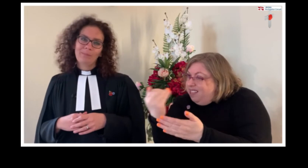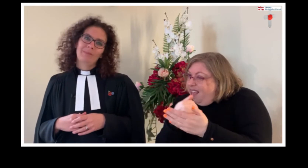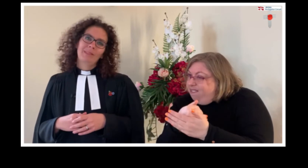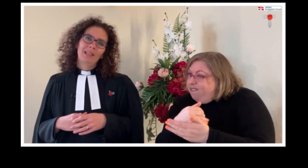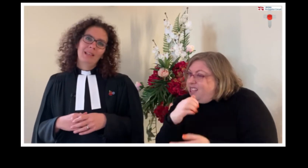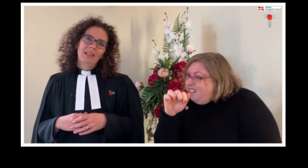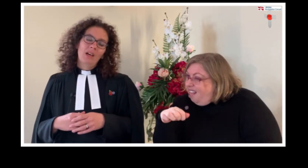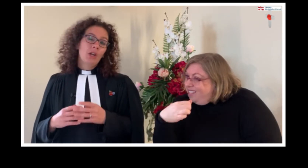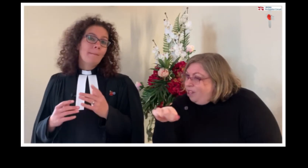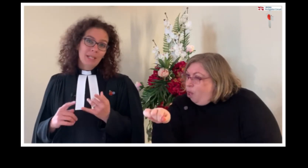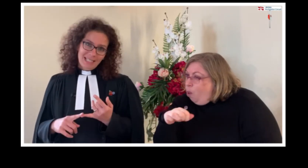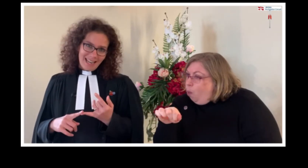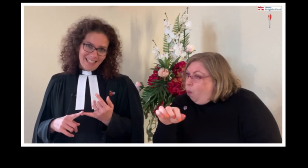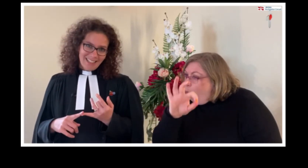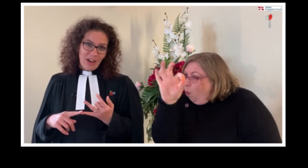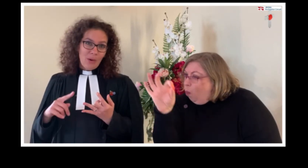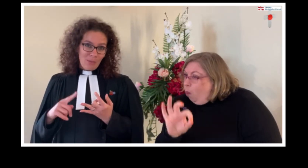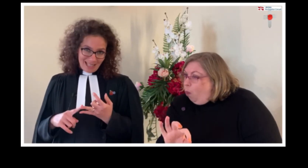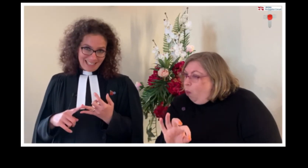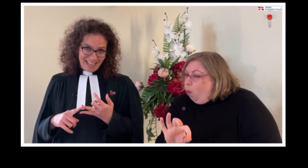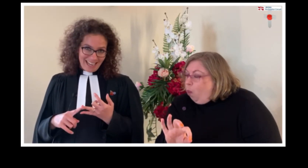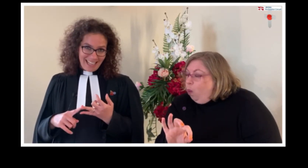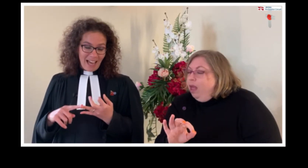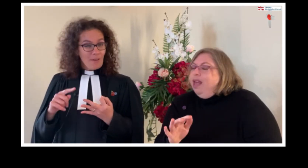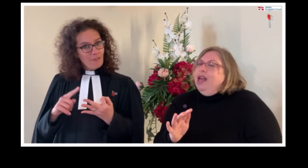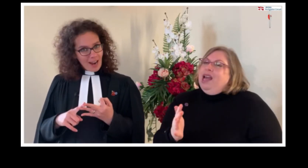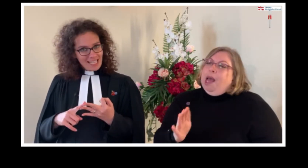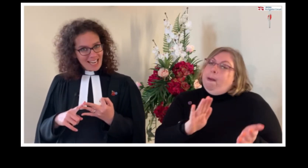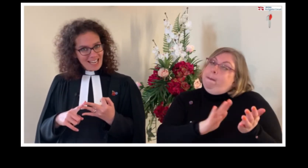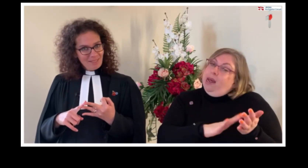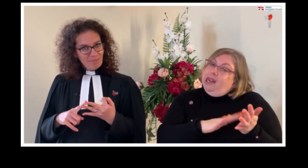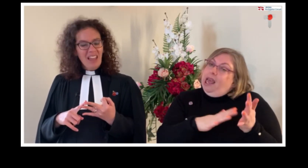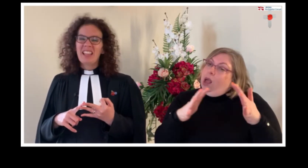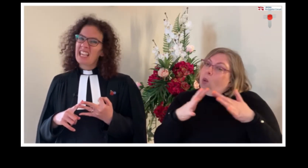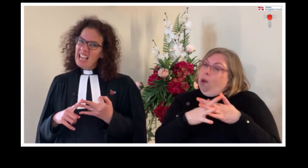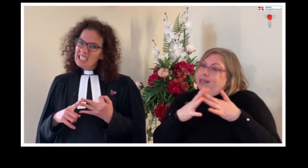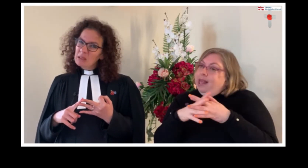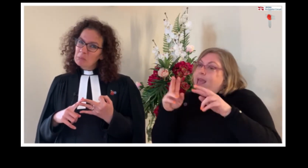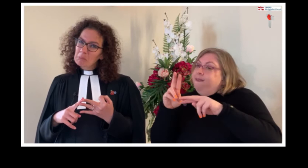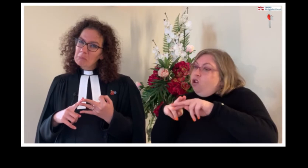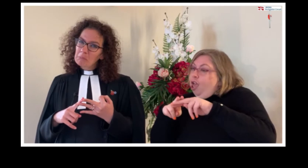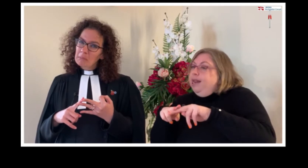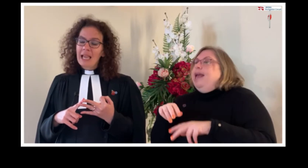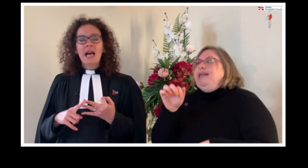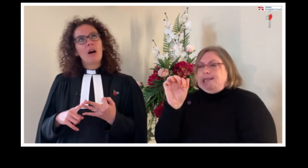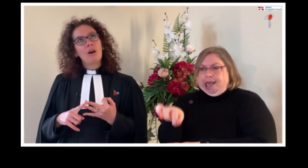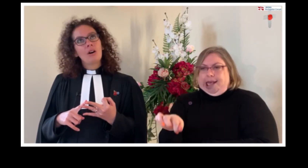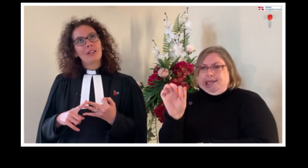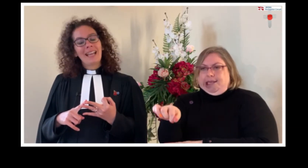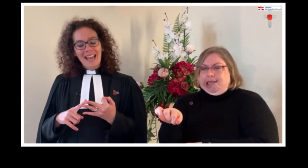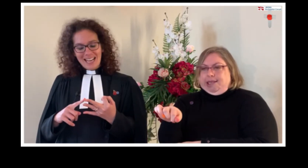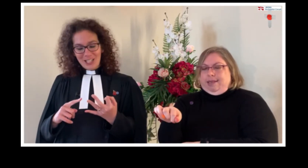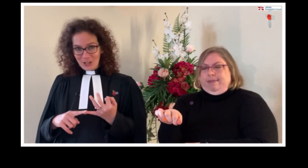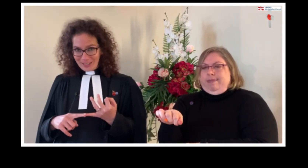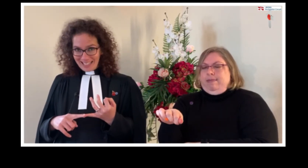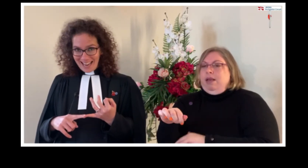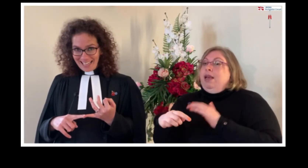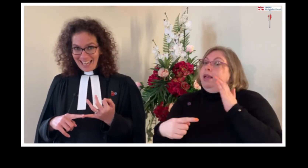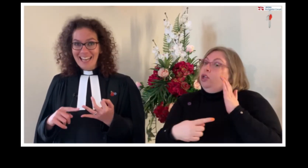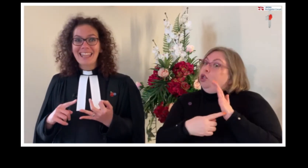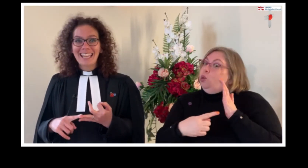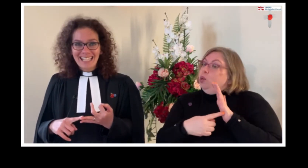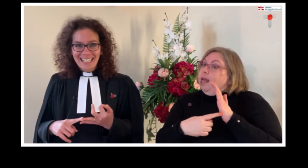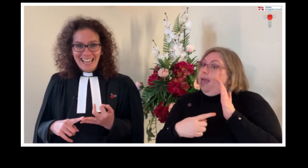Well, on a Monday, on a Wednesday, and a Friday, I think yes. On a